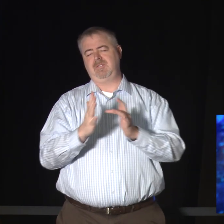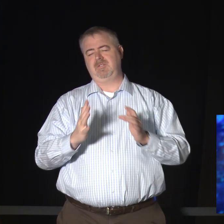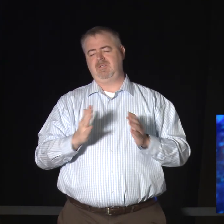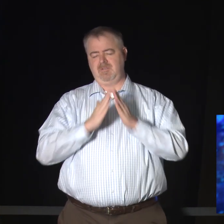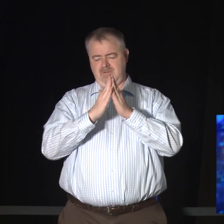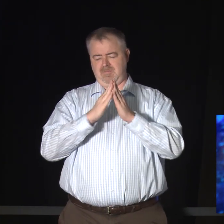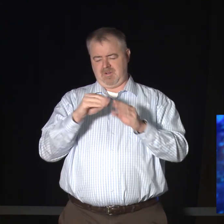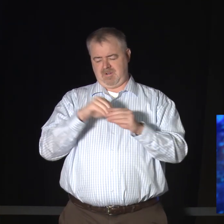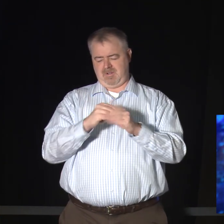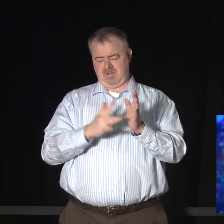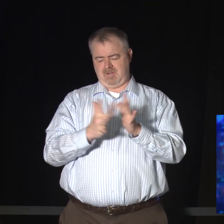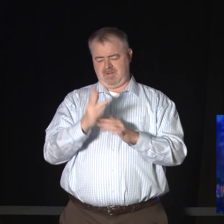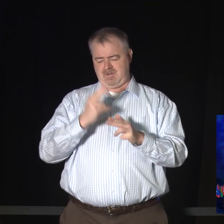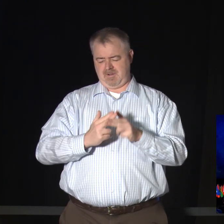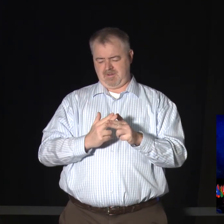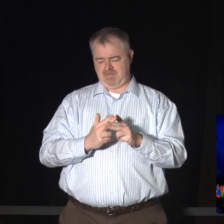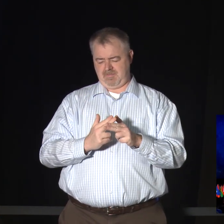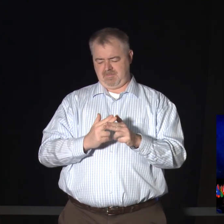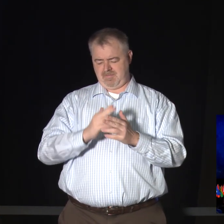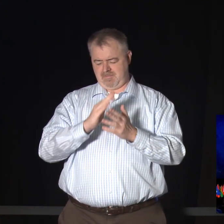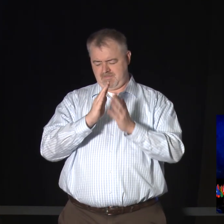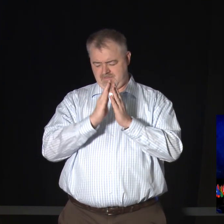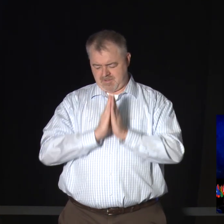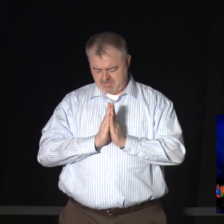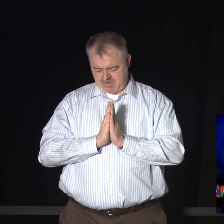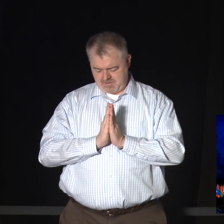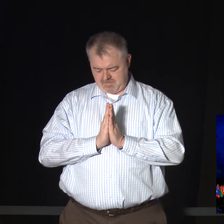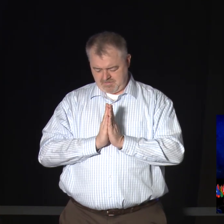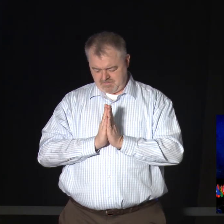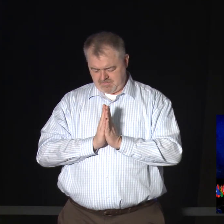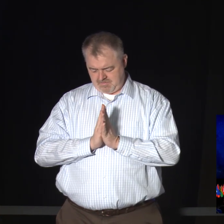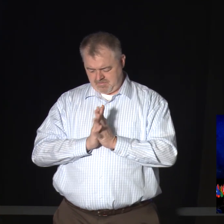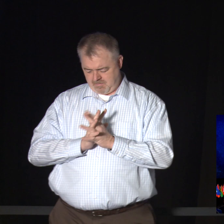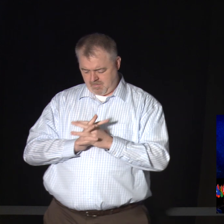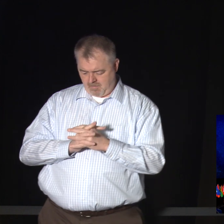We pray in the name of Jesus. Amen.